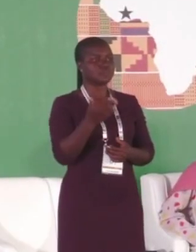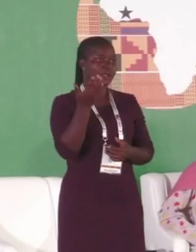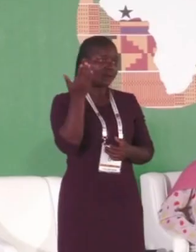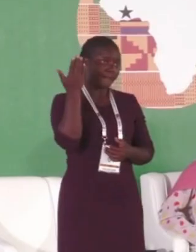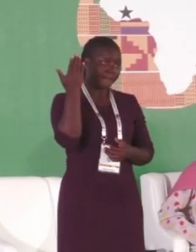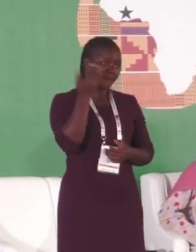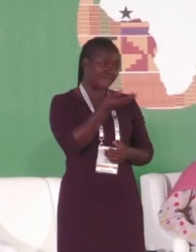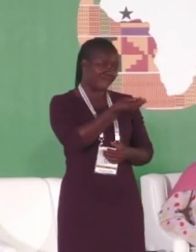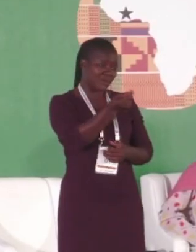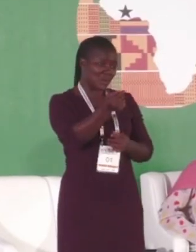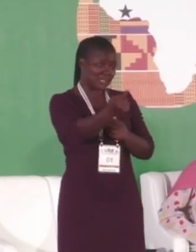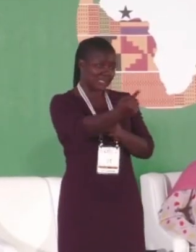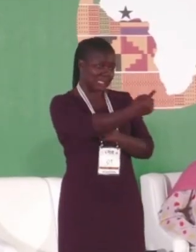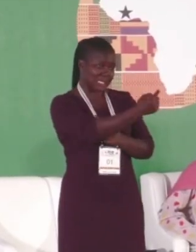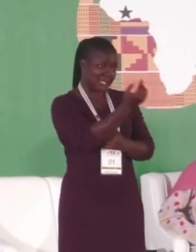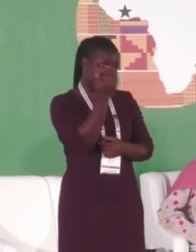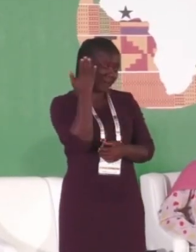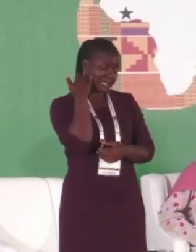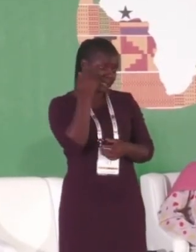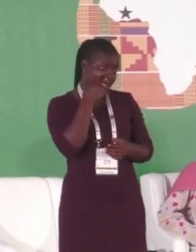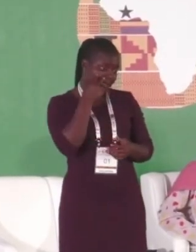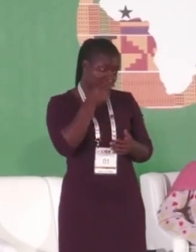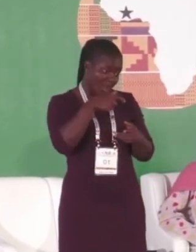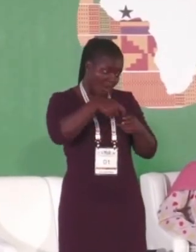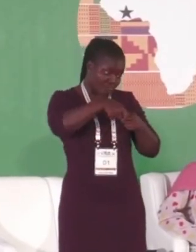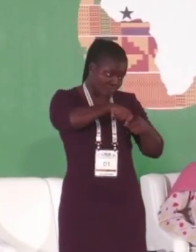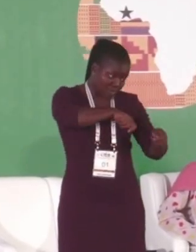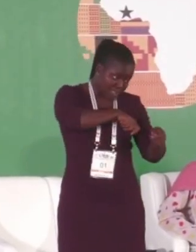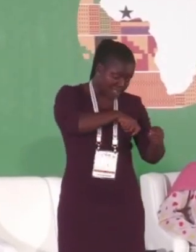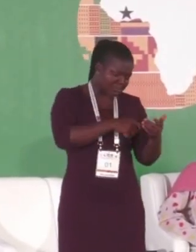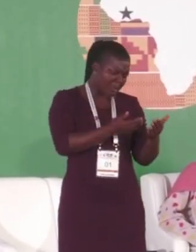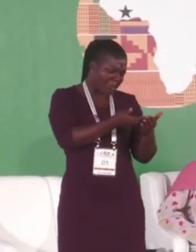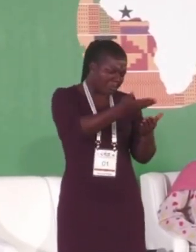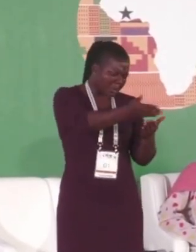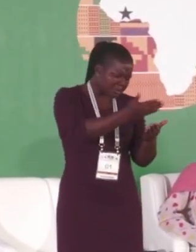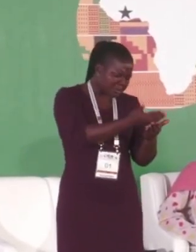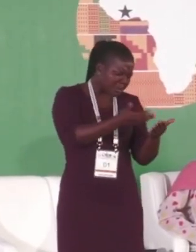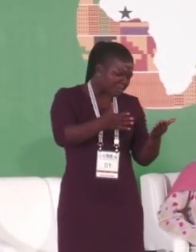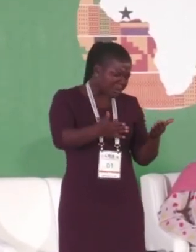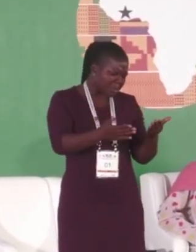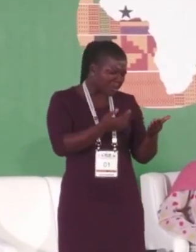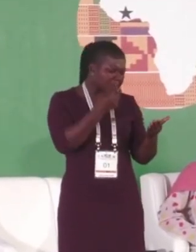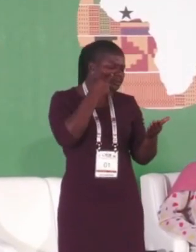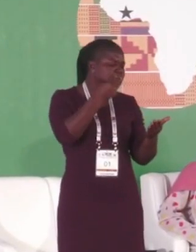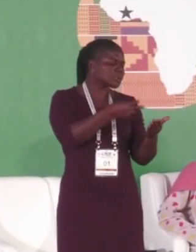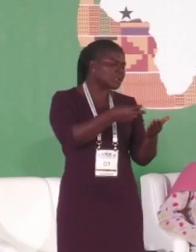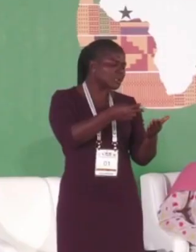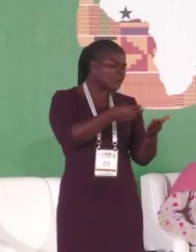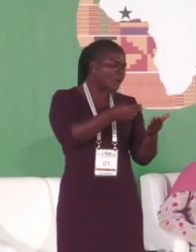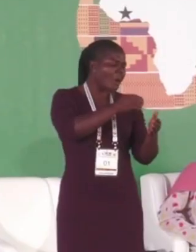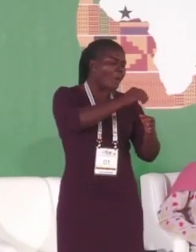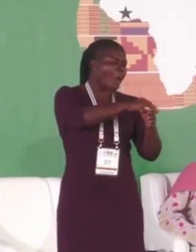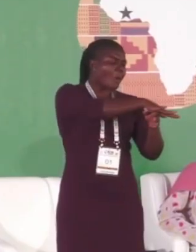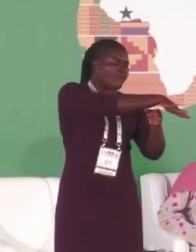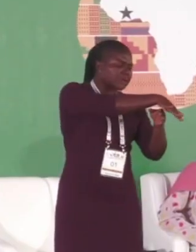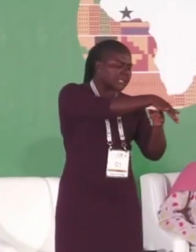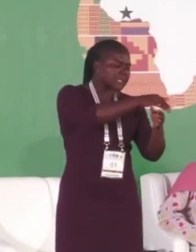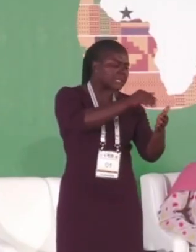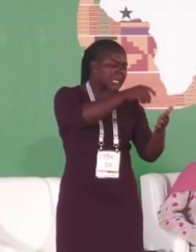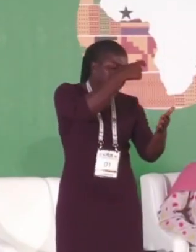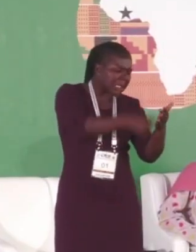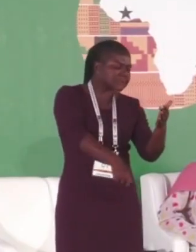I was looking at a receipt. I bought something, and I saw COVID tax. And in talking